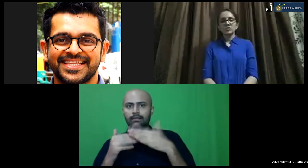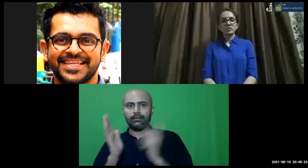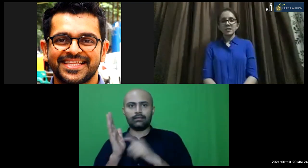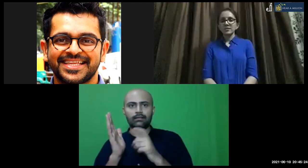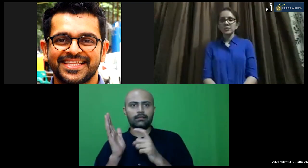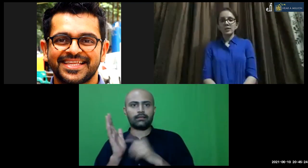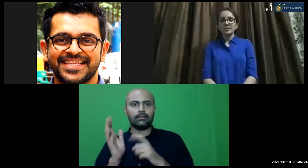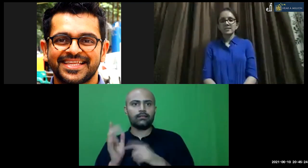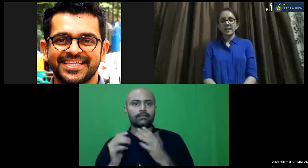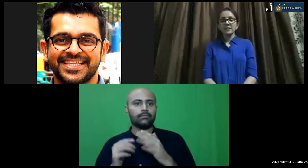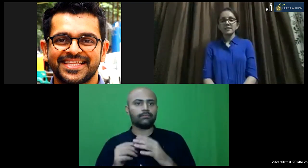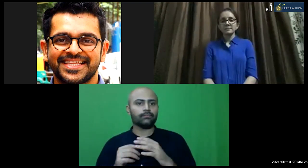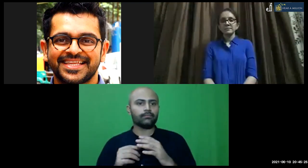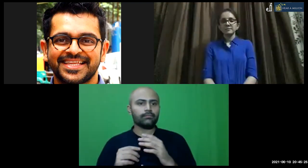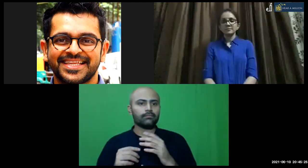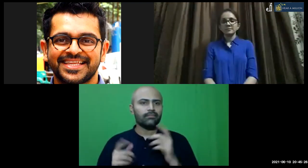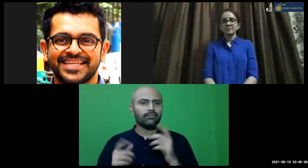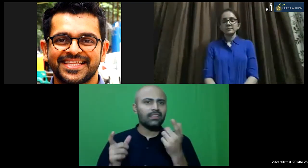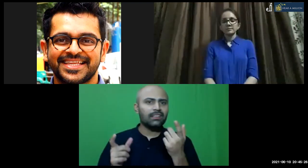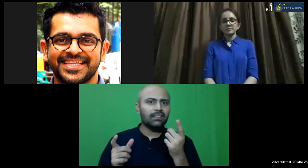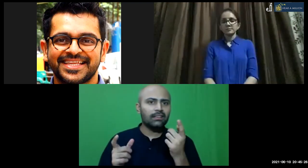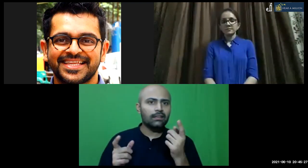Right, let's just continue to answer again.